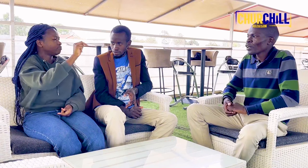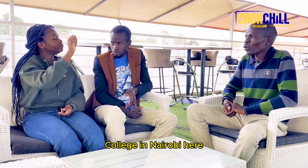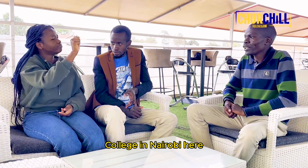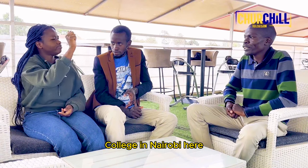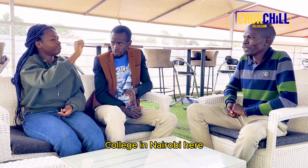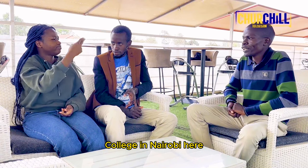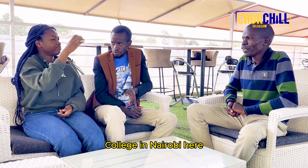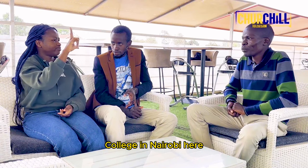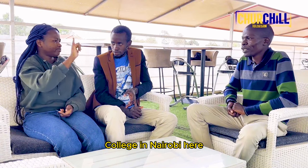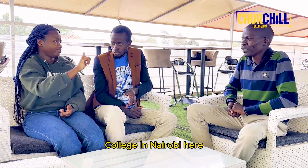College in Nairobi here.